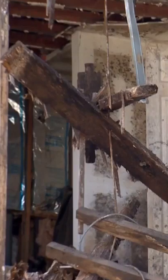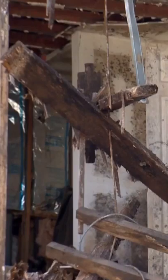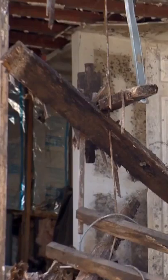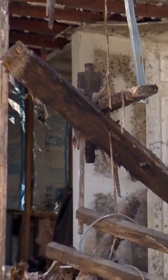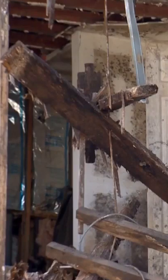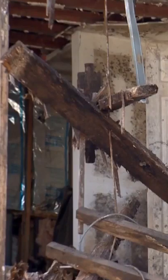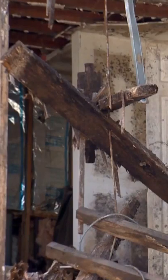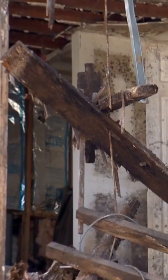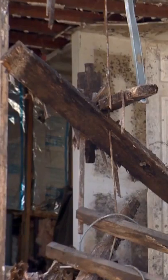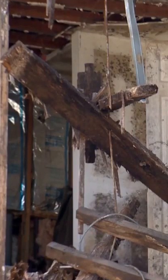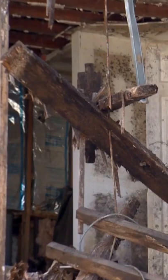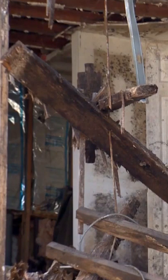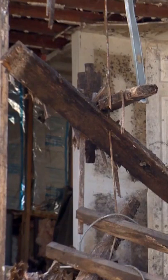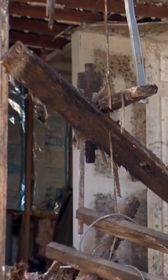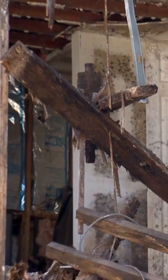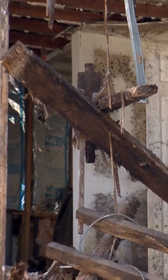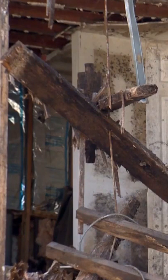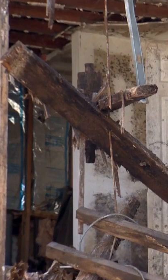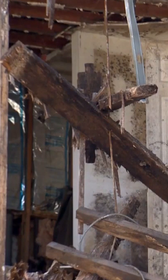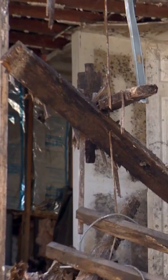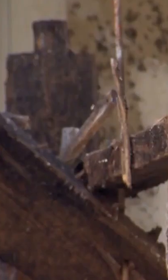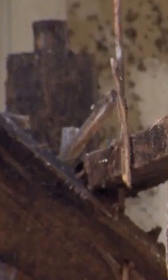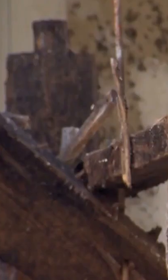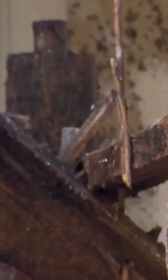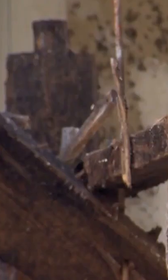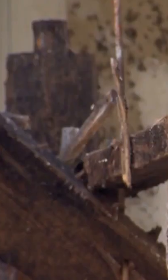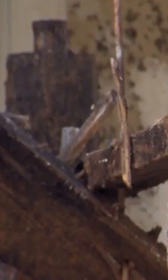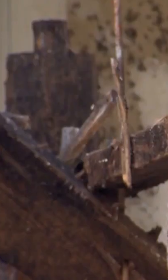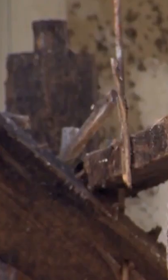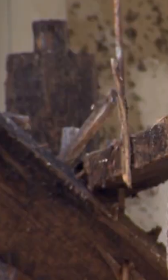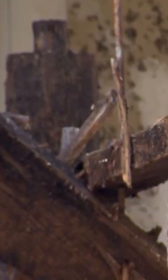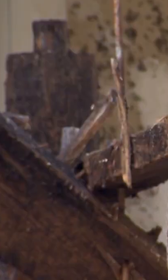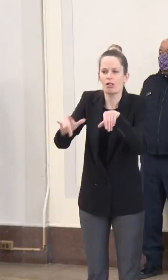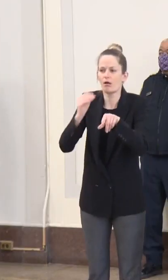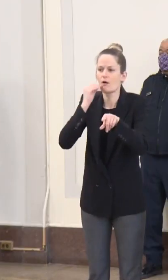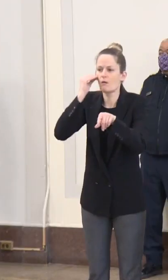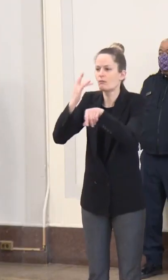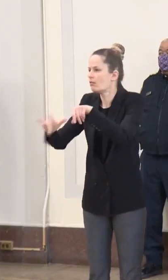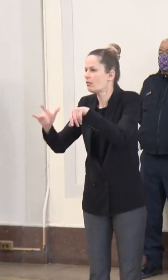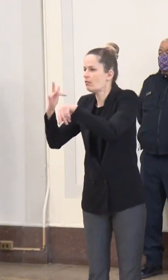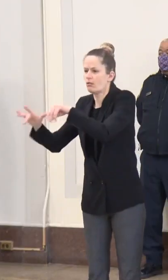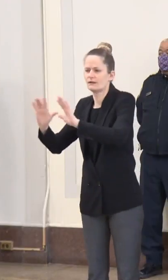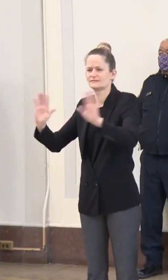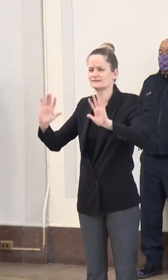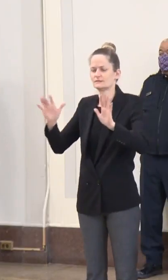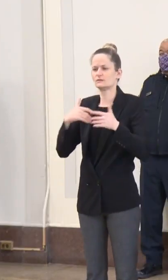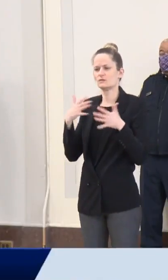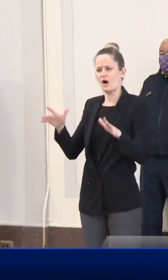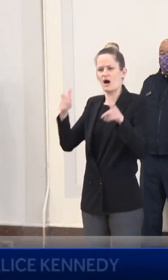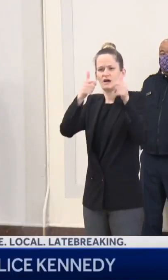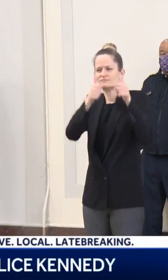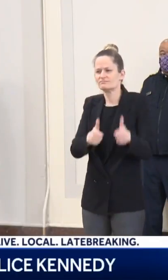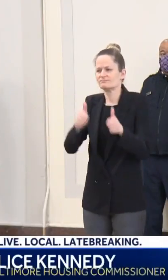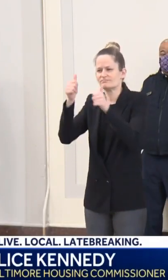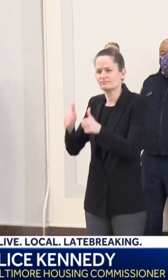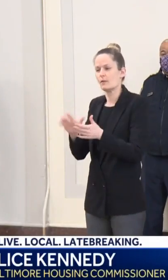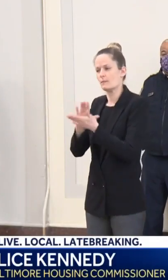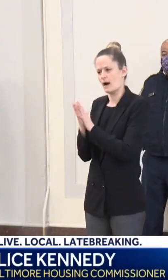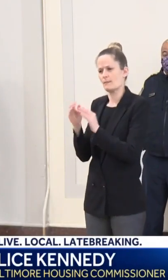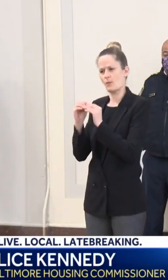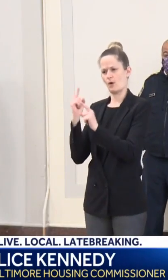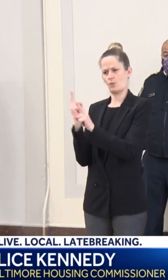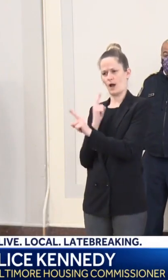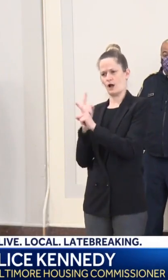vacancies. They'll also have to come up with recommendations on how to redouble those efforts. Preventing blight, reducing blight,